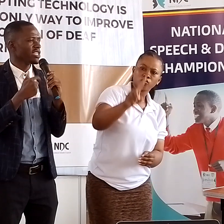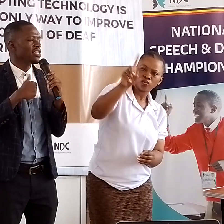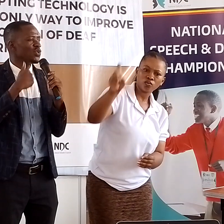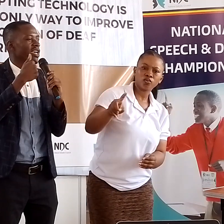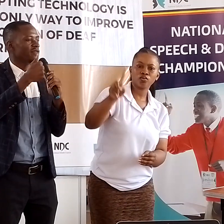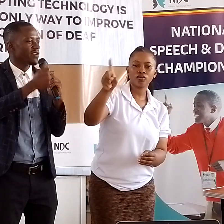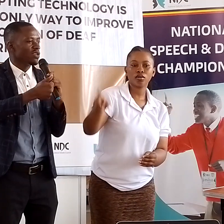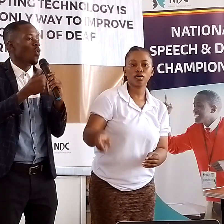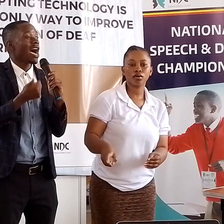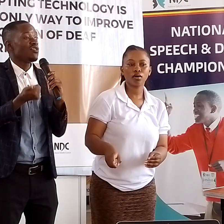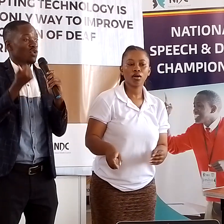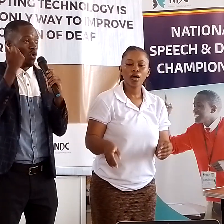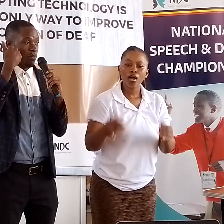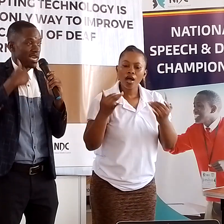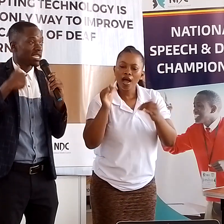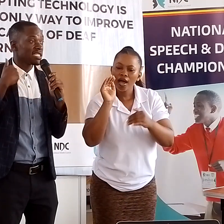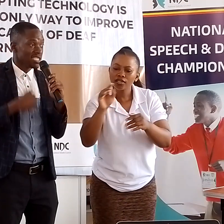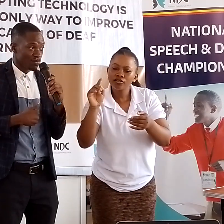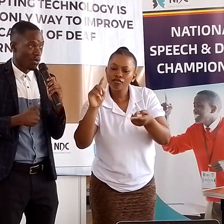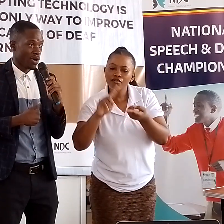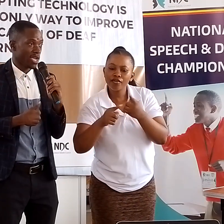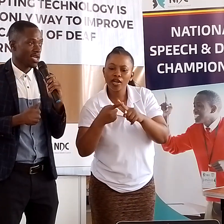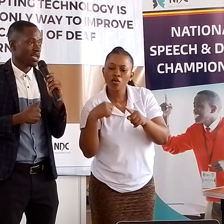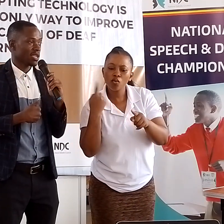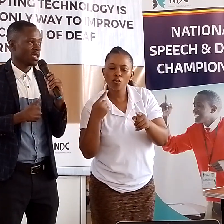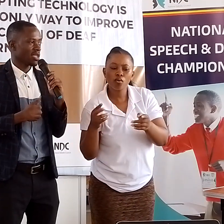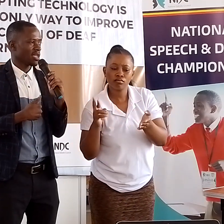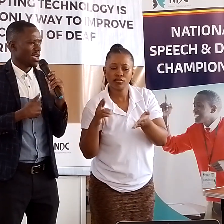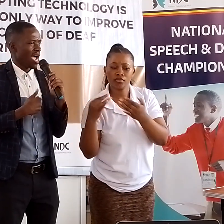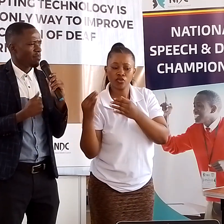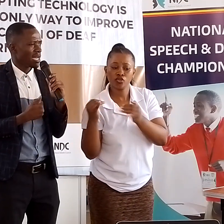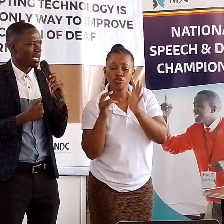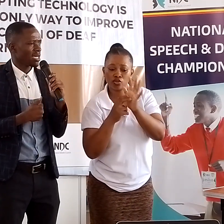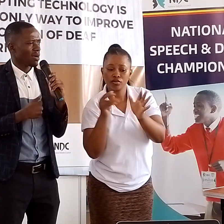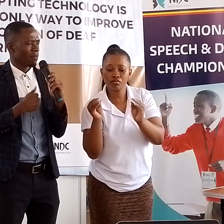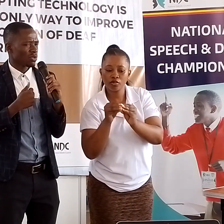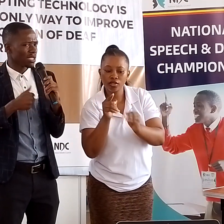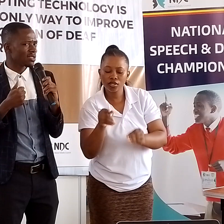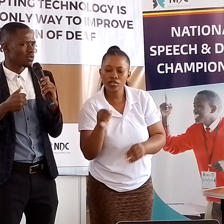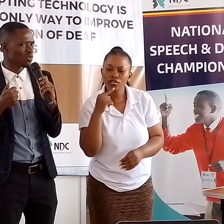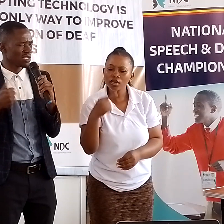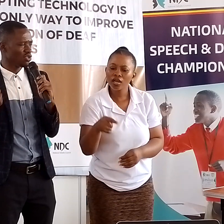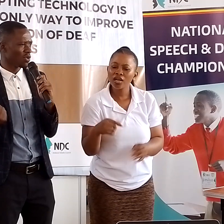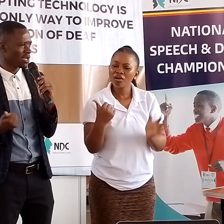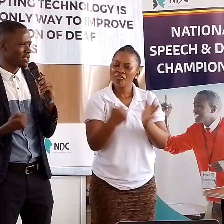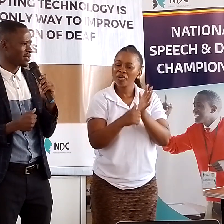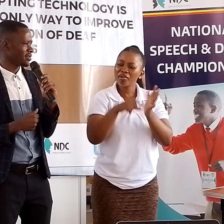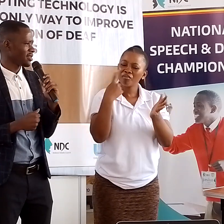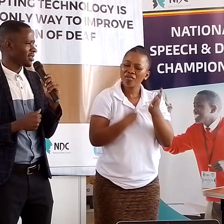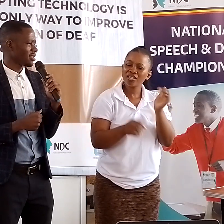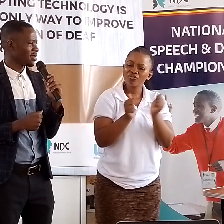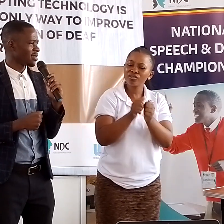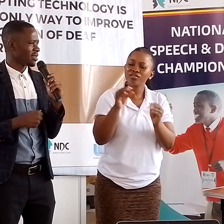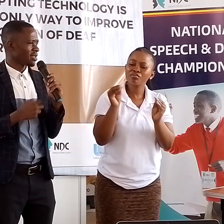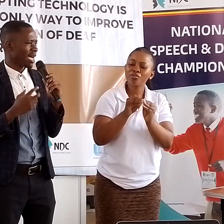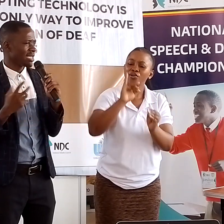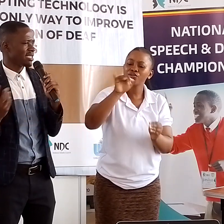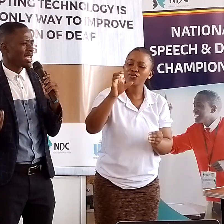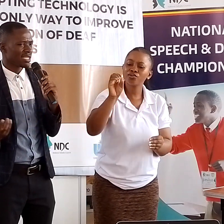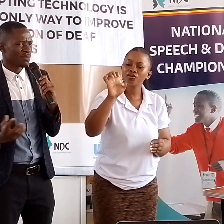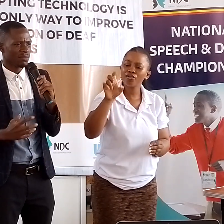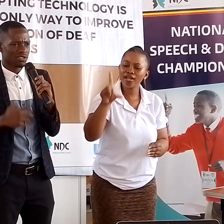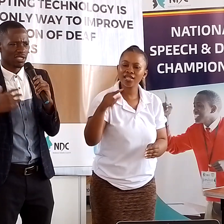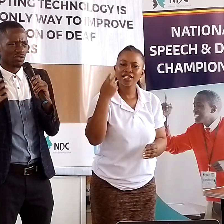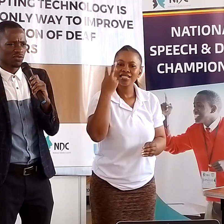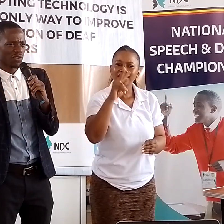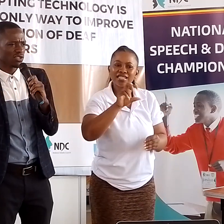So reaching to a friend who had recommended this boy, I'd be like, but what's wrong with Joel? I see